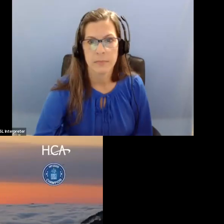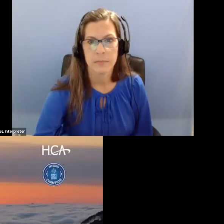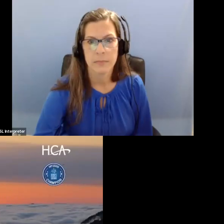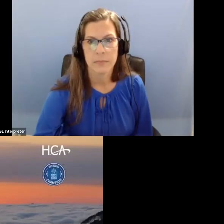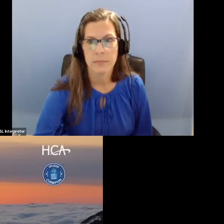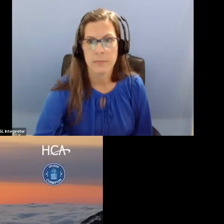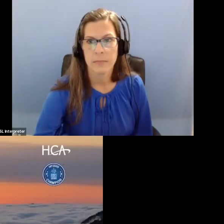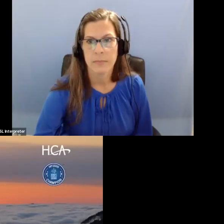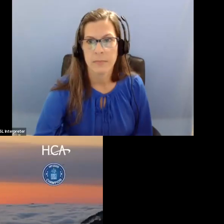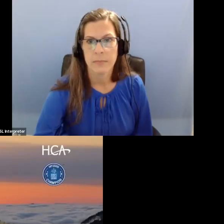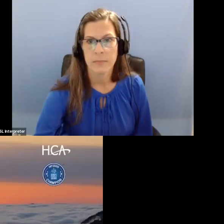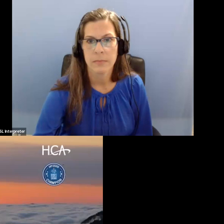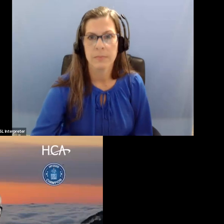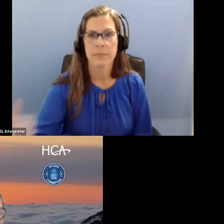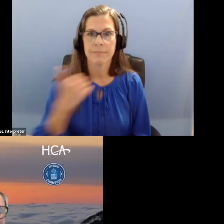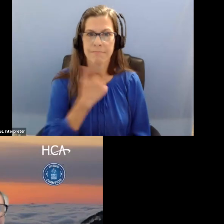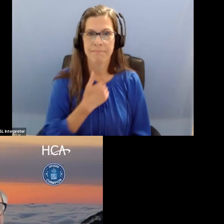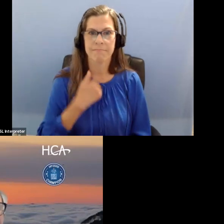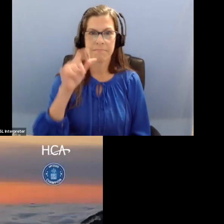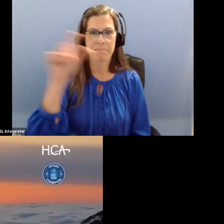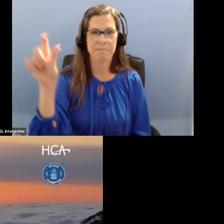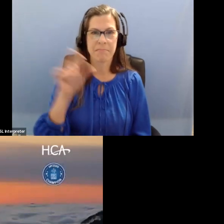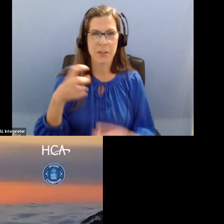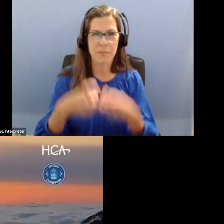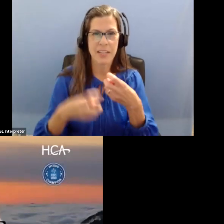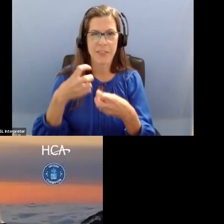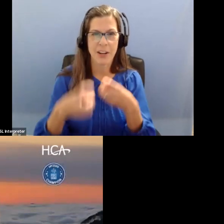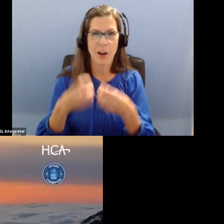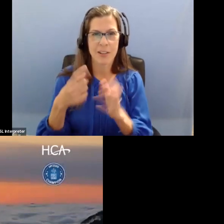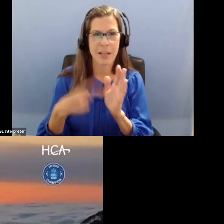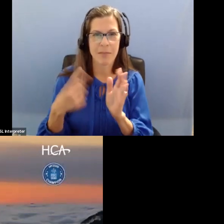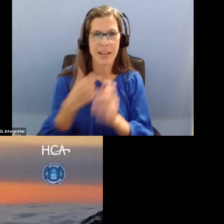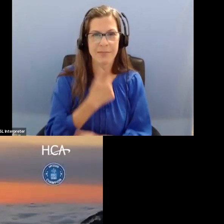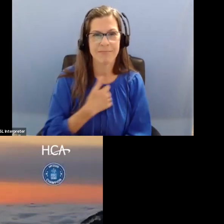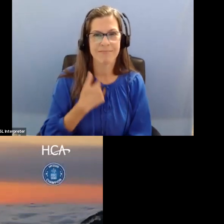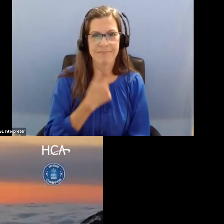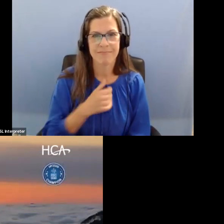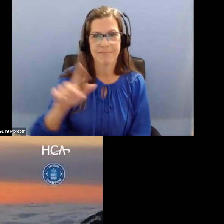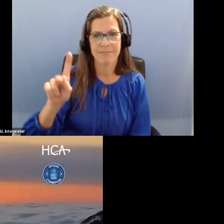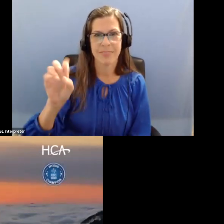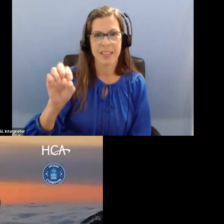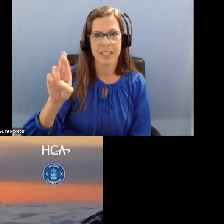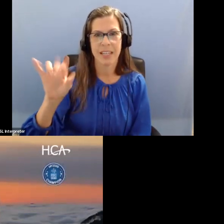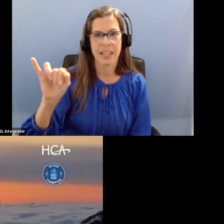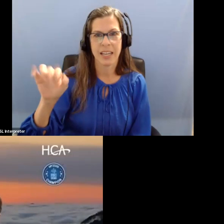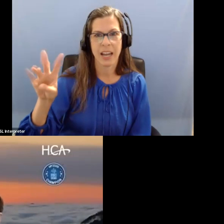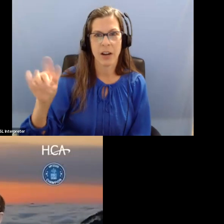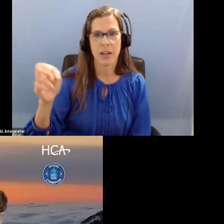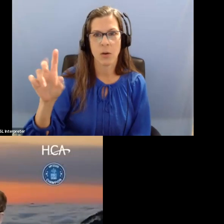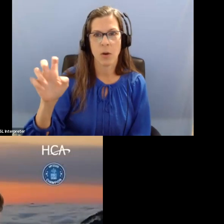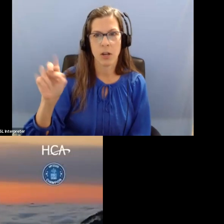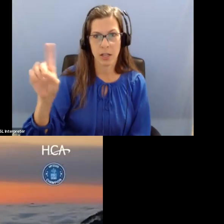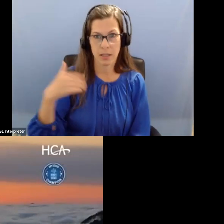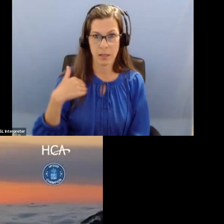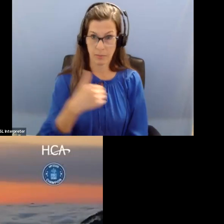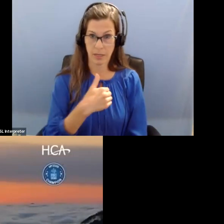Zoom is difficult for me sometimes, so I apologize. Carrie Waterland, I am a